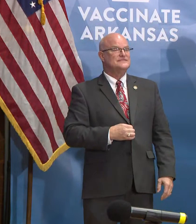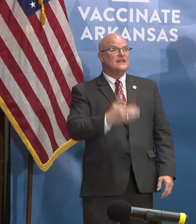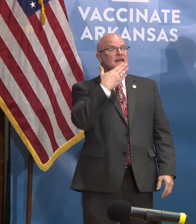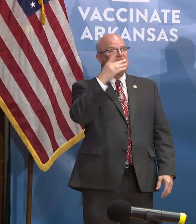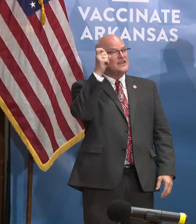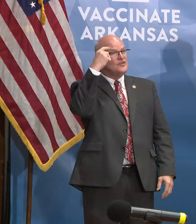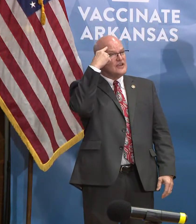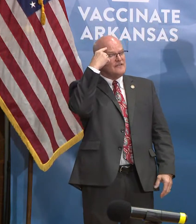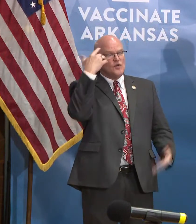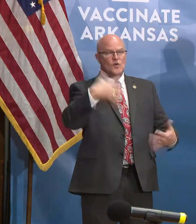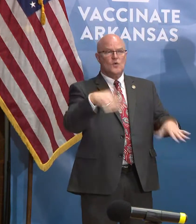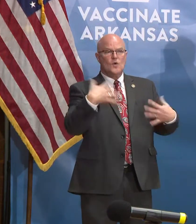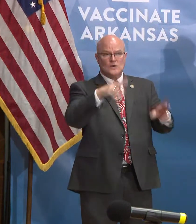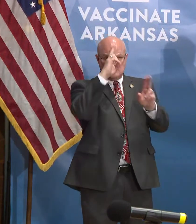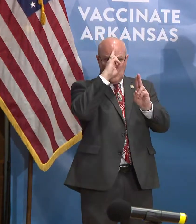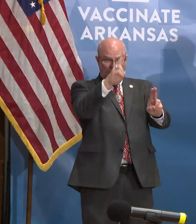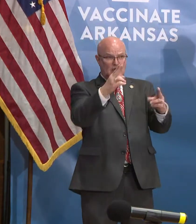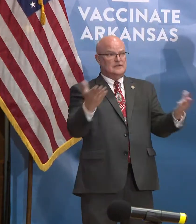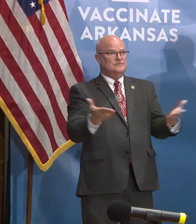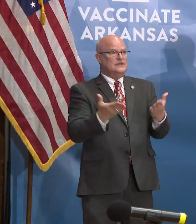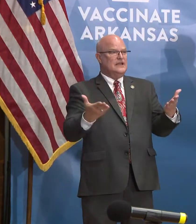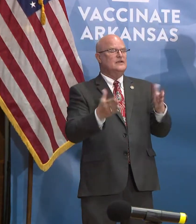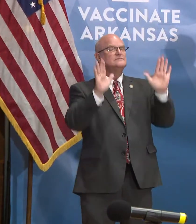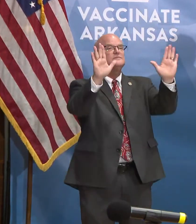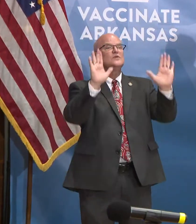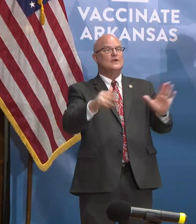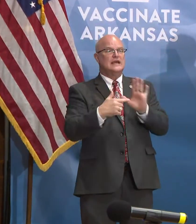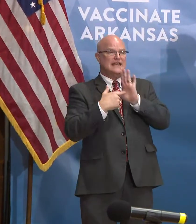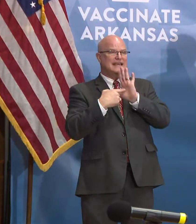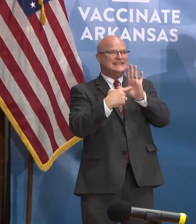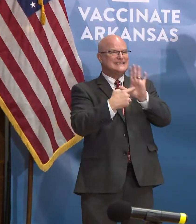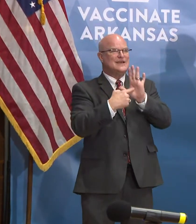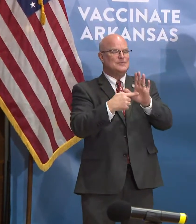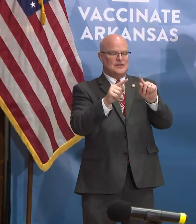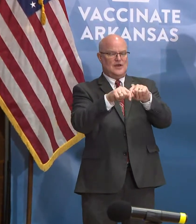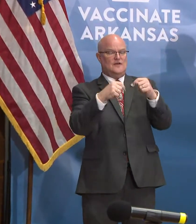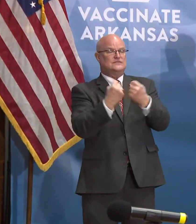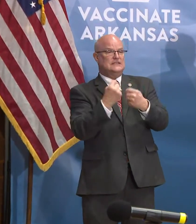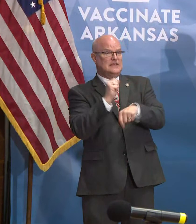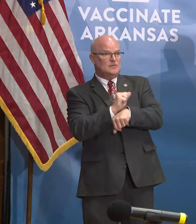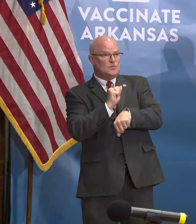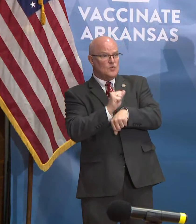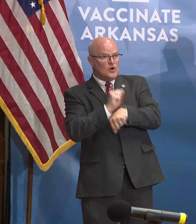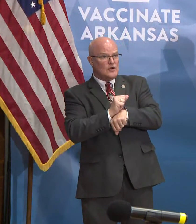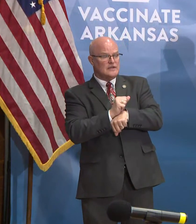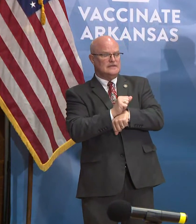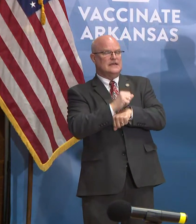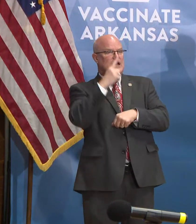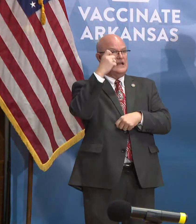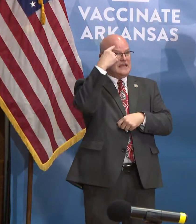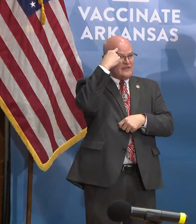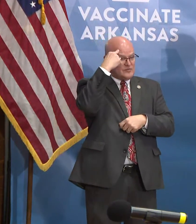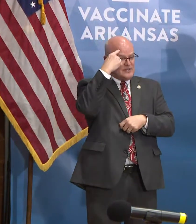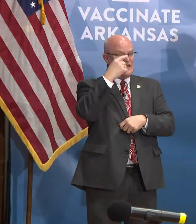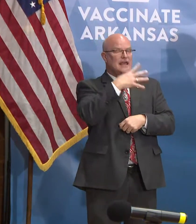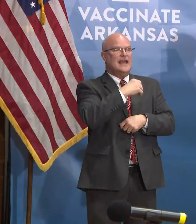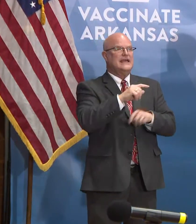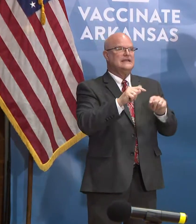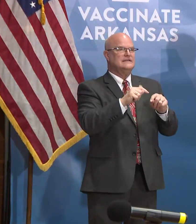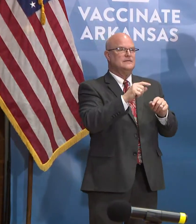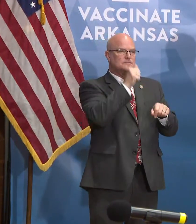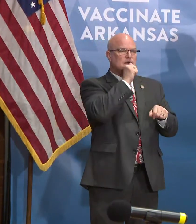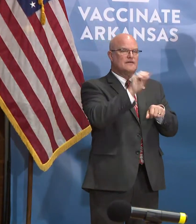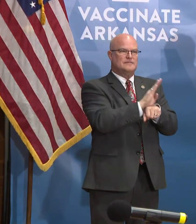Thank you, Governor. It's an honor to be here today. And this is a great example of teamwork in state government and private industry. And during the